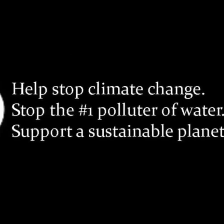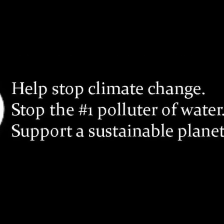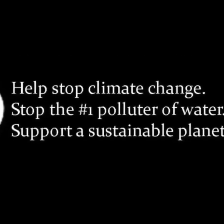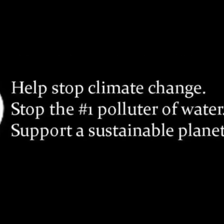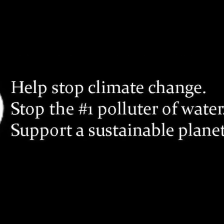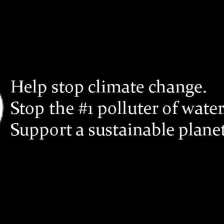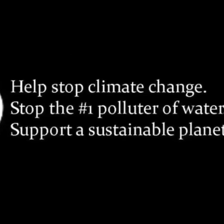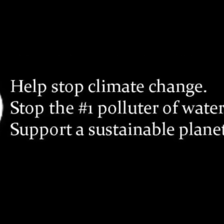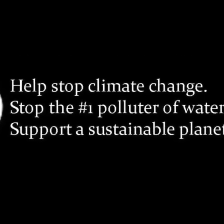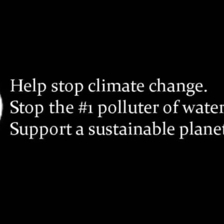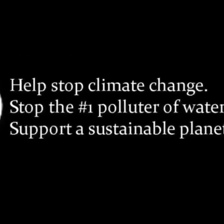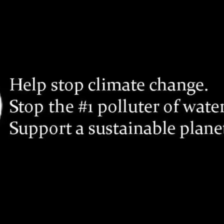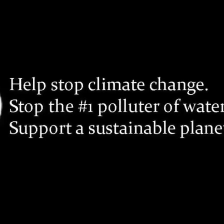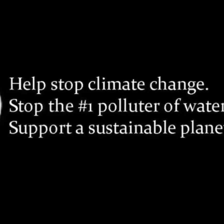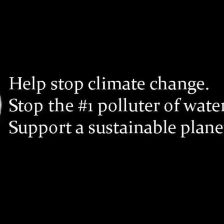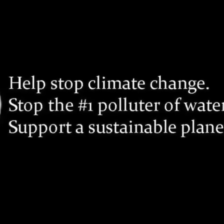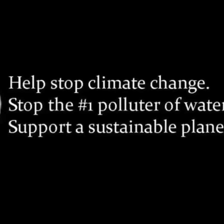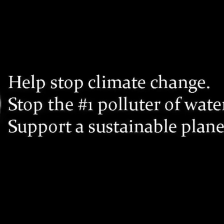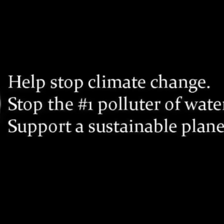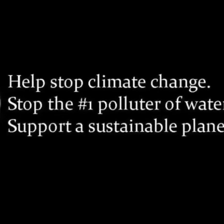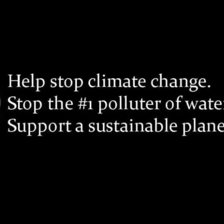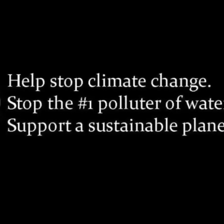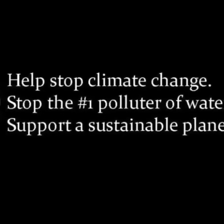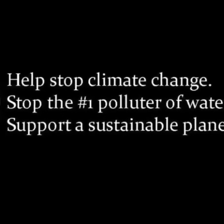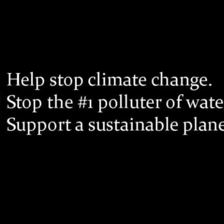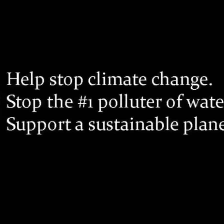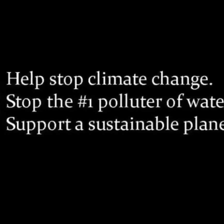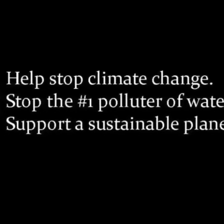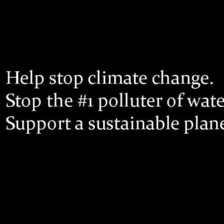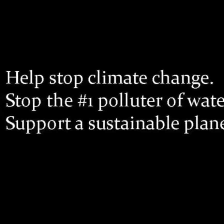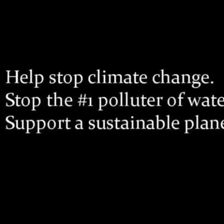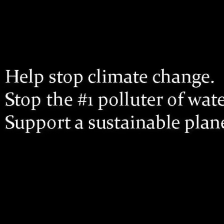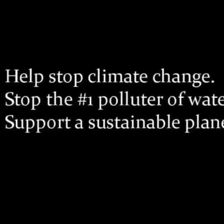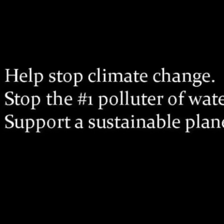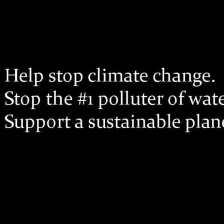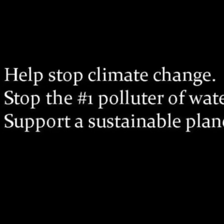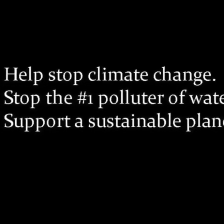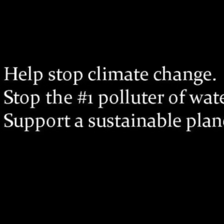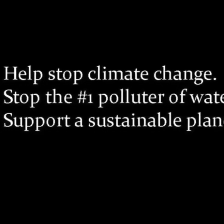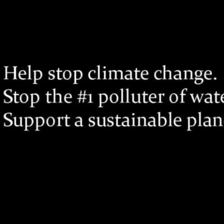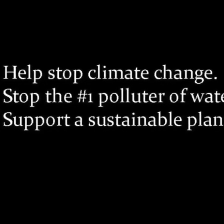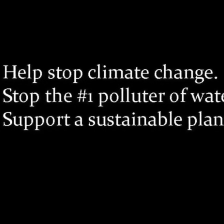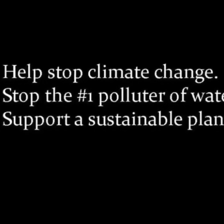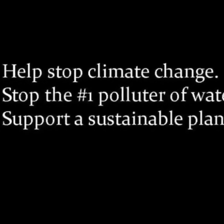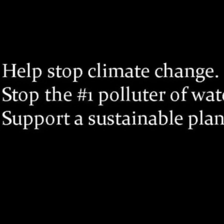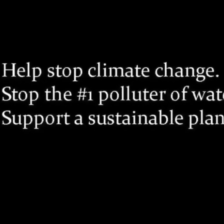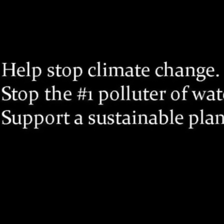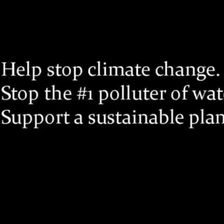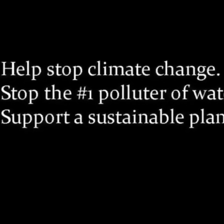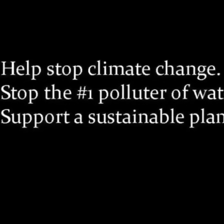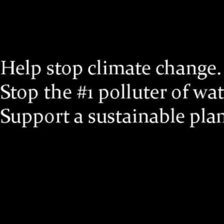Help stop climate change. You can stop the #1 polluter of water. Support a sustainable planet.